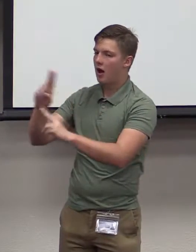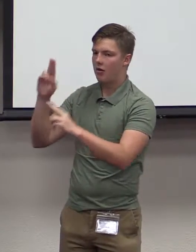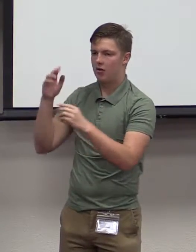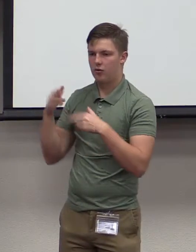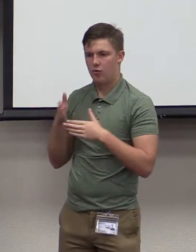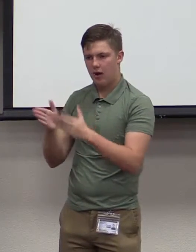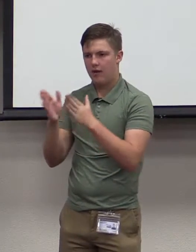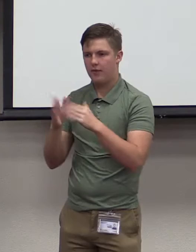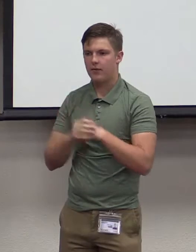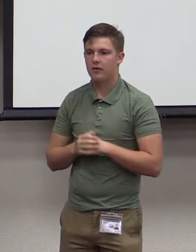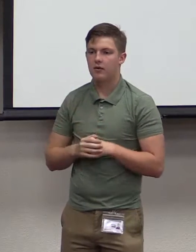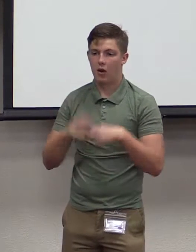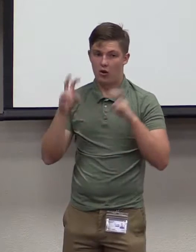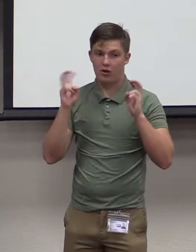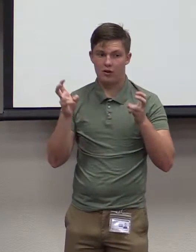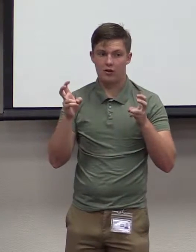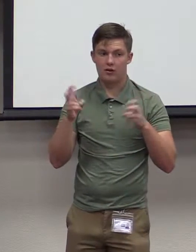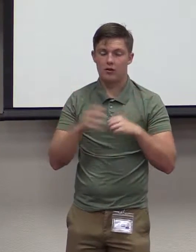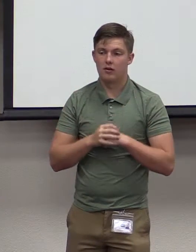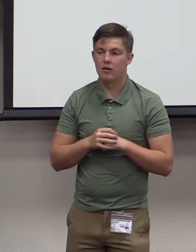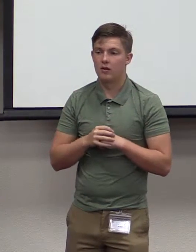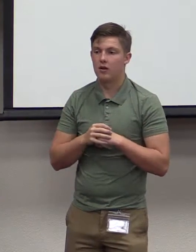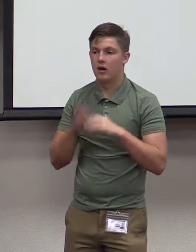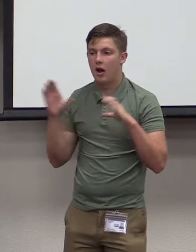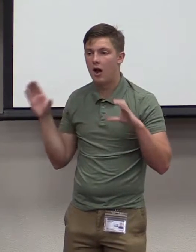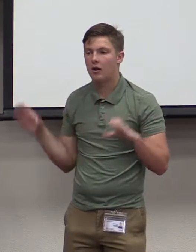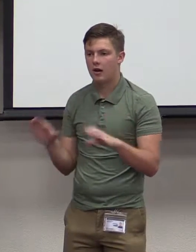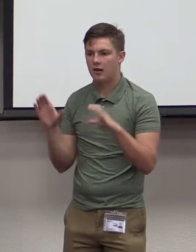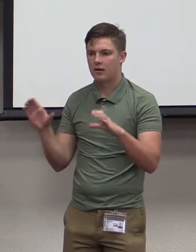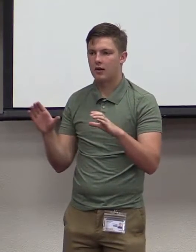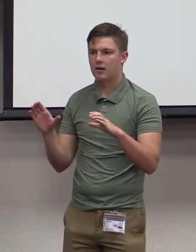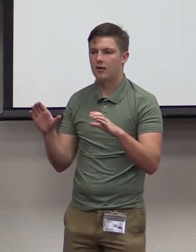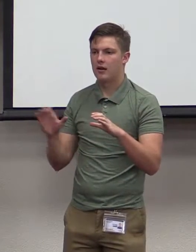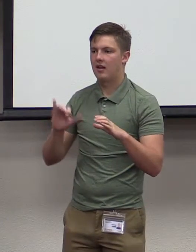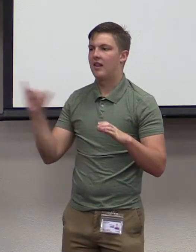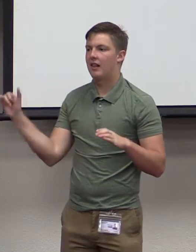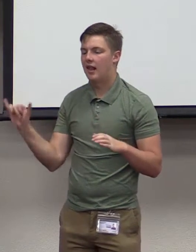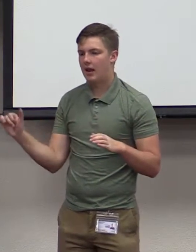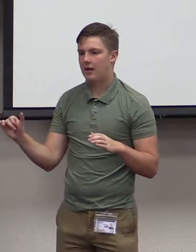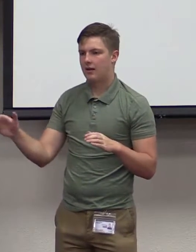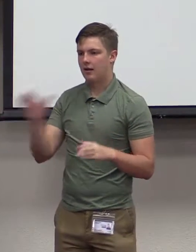title, A Conduct Becoming a Christian.